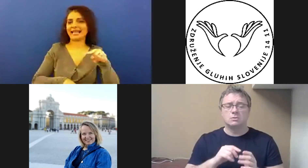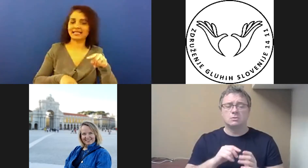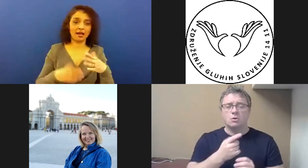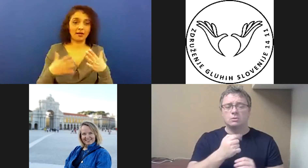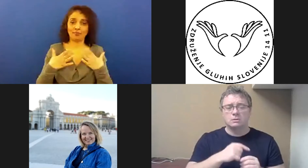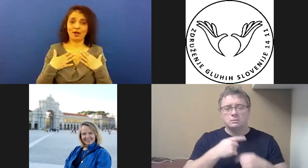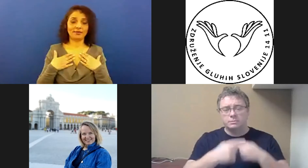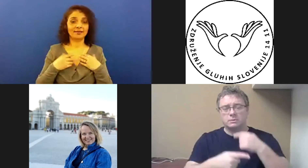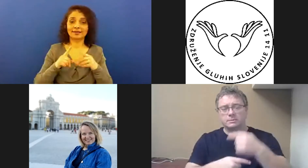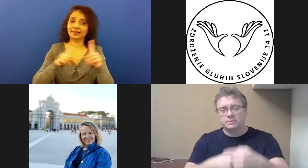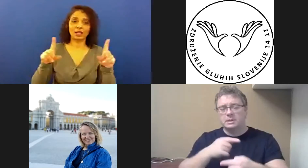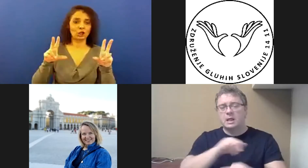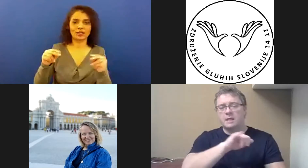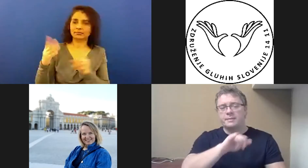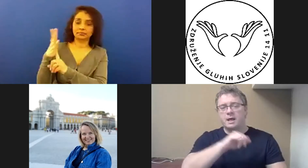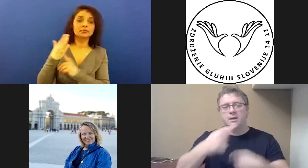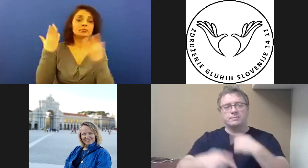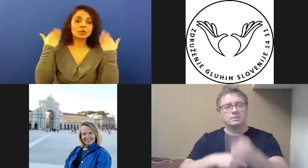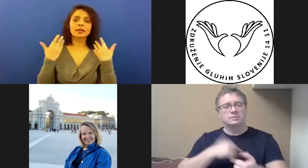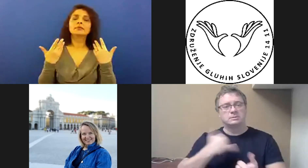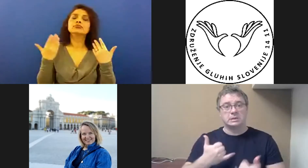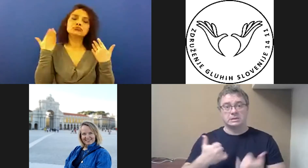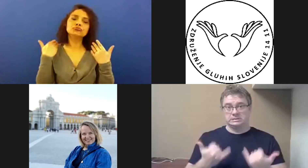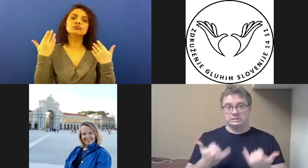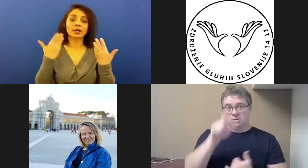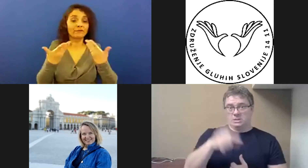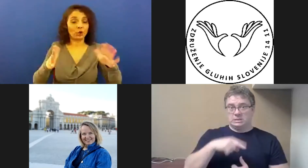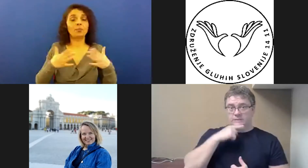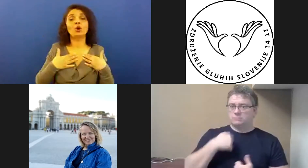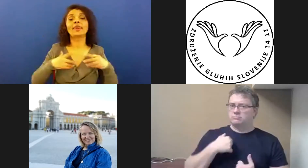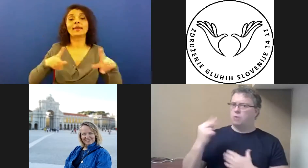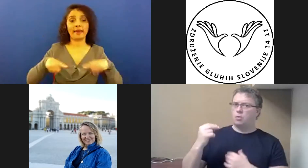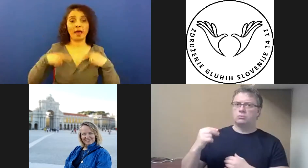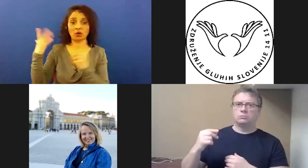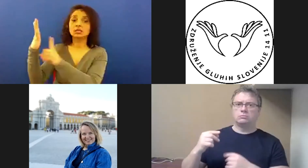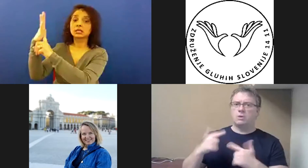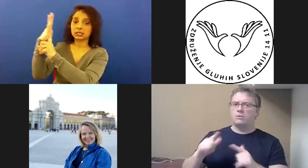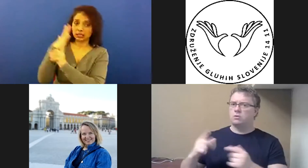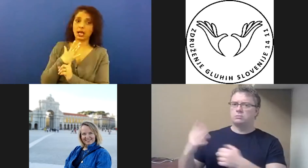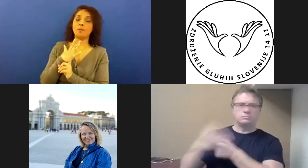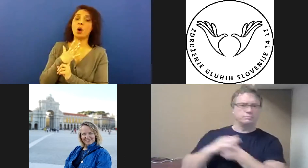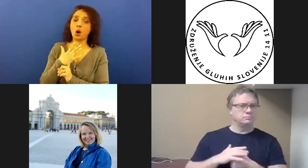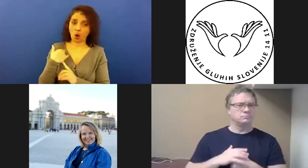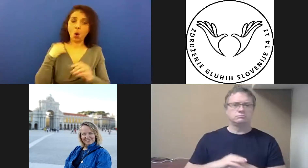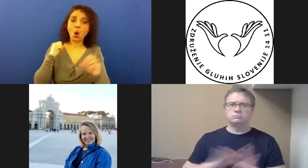and that's how the discrimination of deaf people, deaf Roma, and deaf Roma